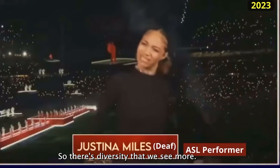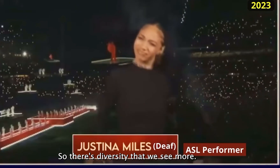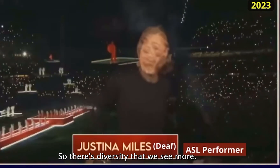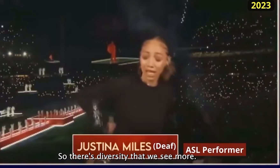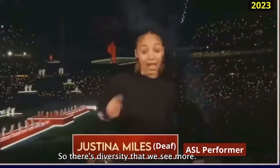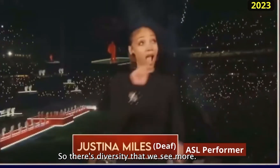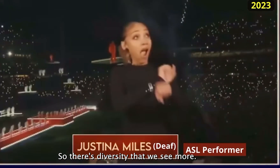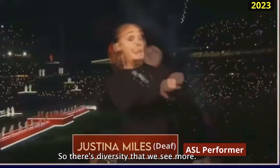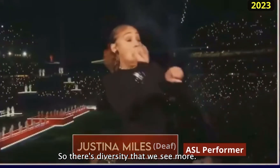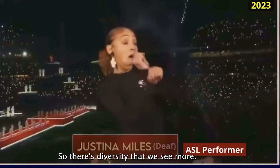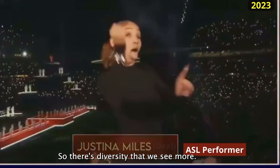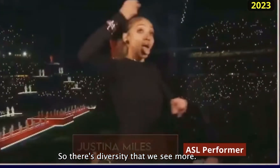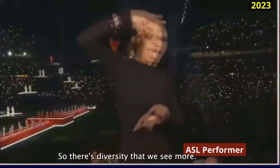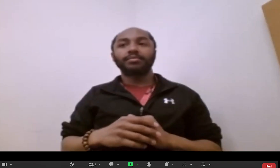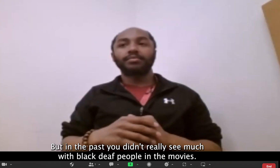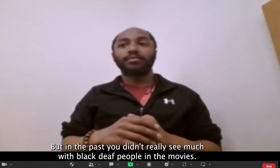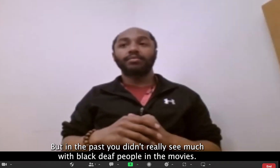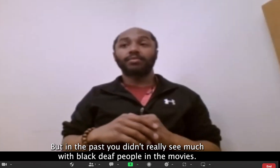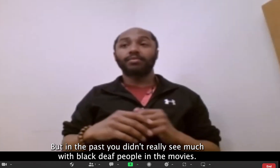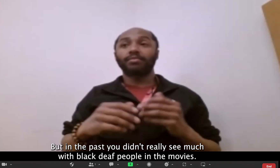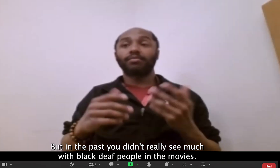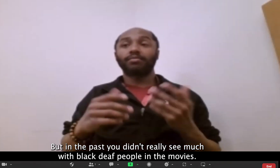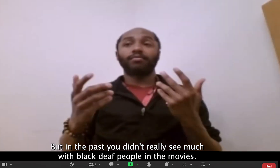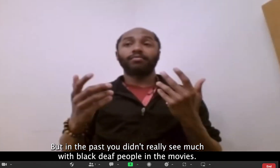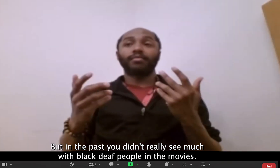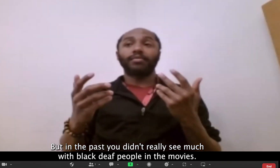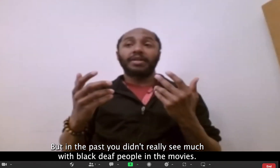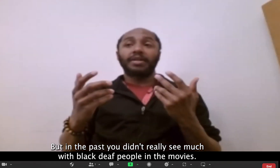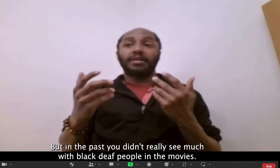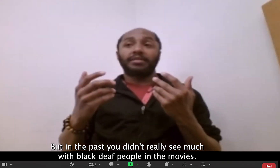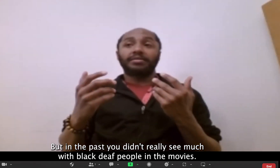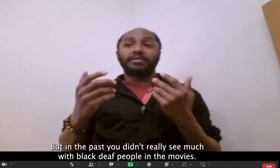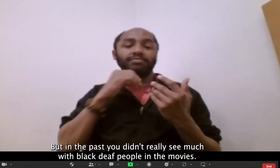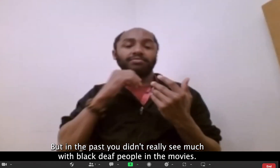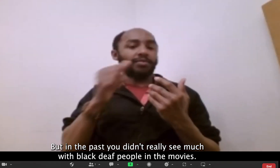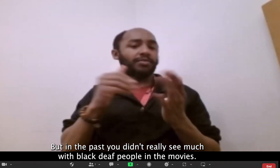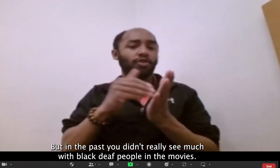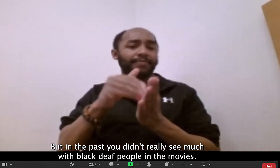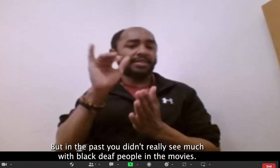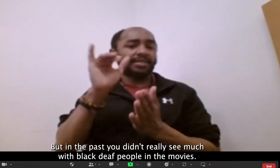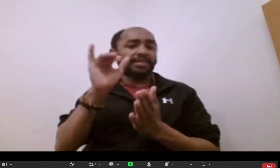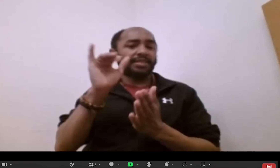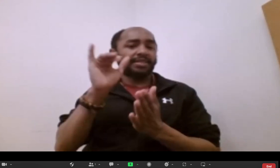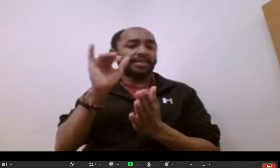there's diversity that we see more. But in the past, you didn't really see much with black deaf people in the movies.